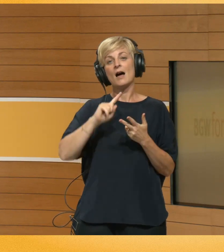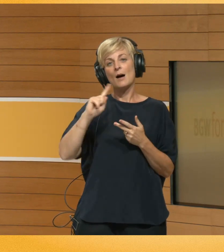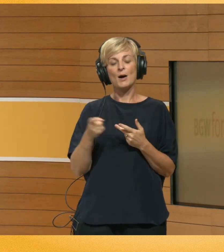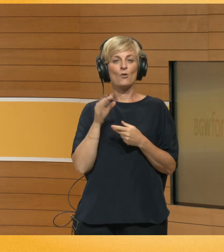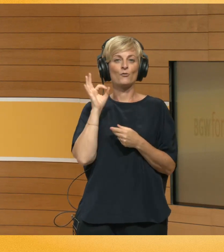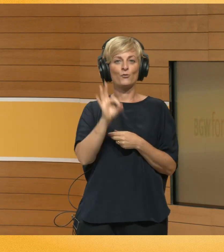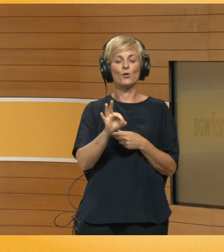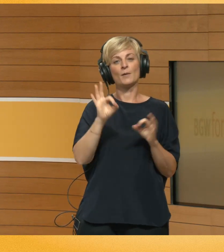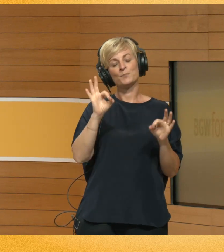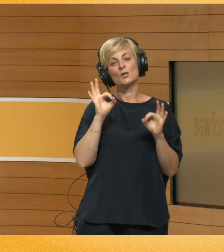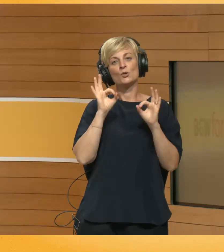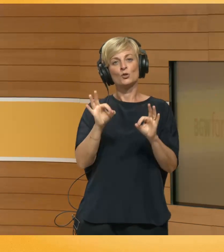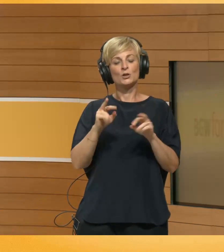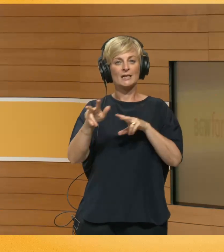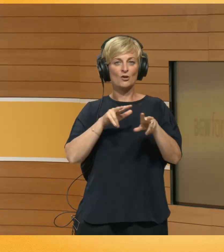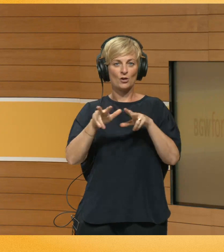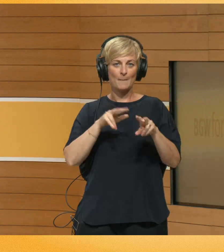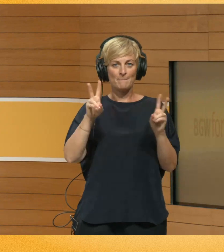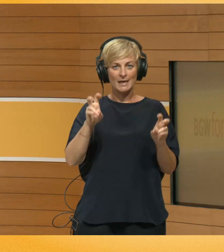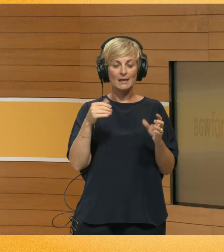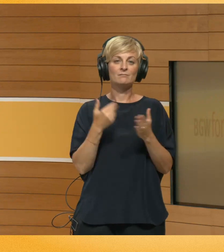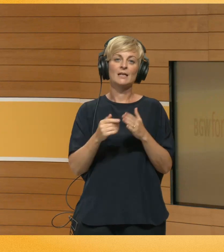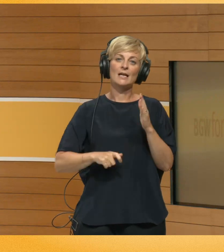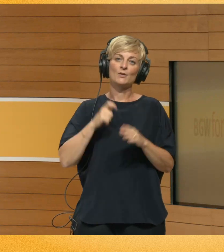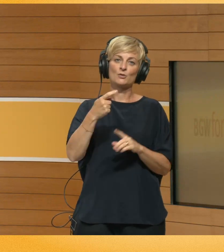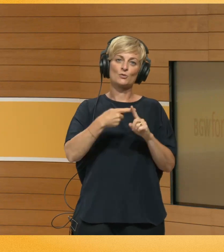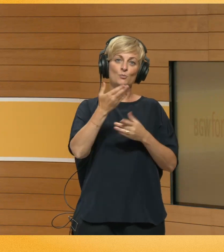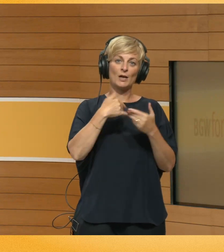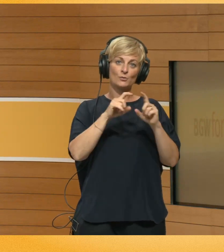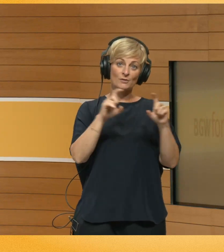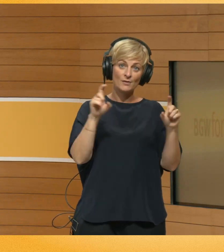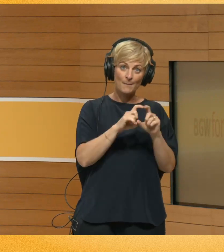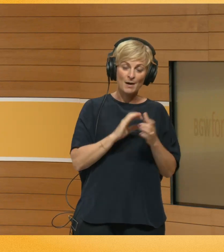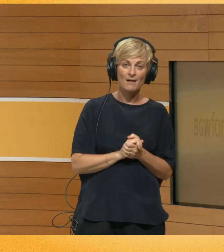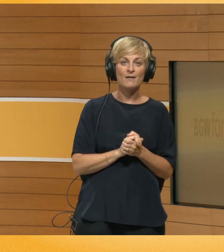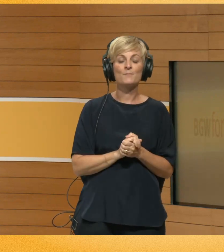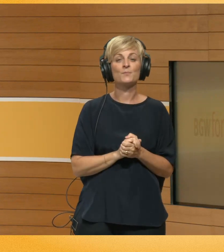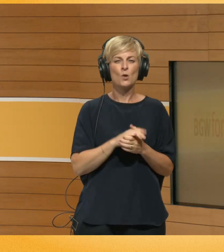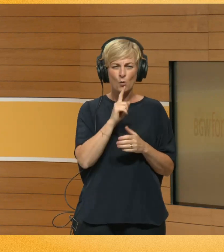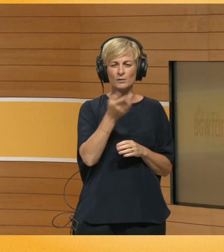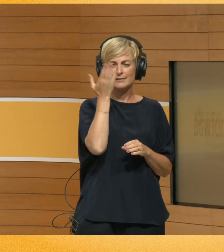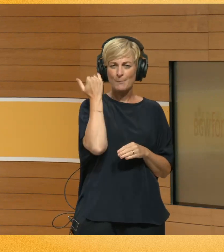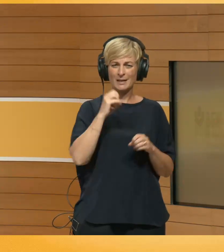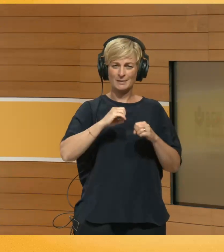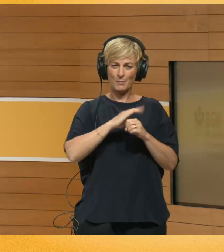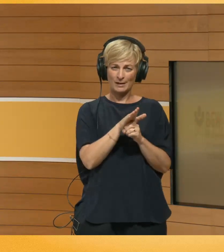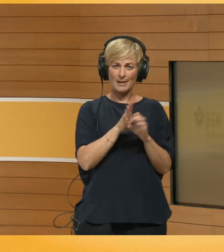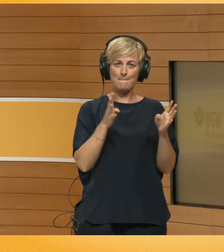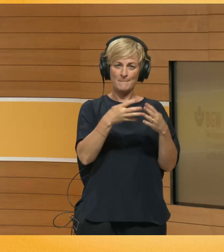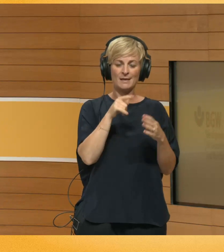Pope Francis' commission during the COVID times. So very happy to have you here, looking forward to your